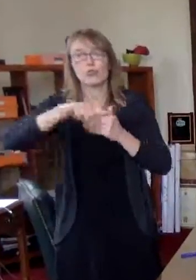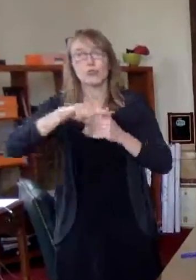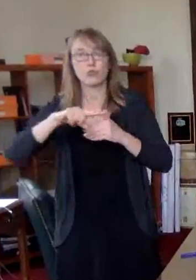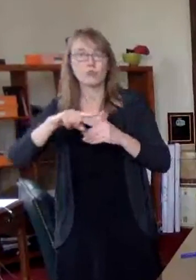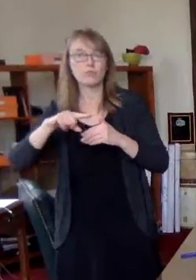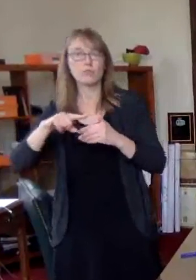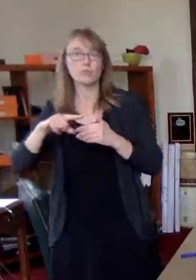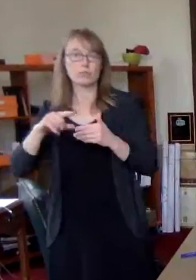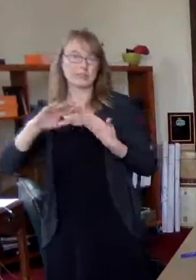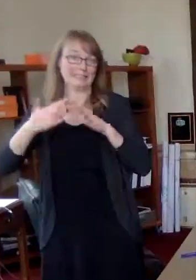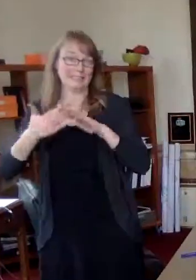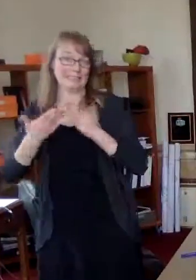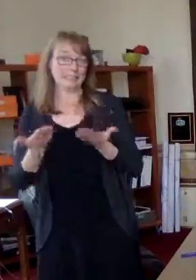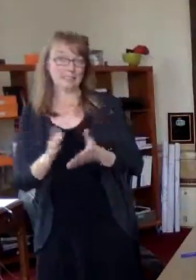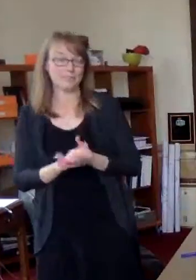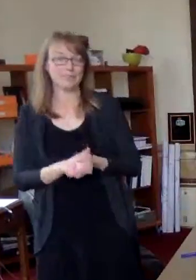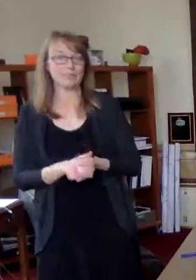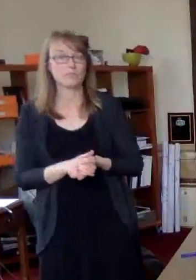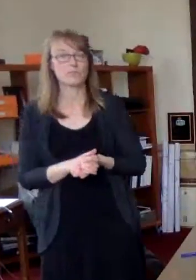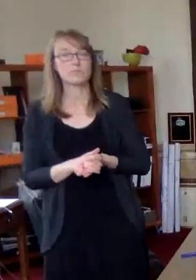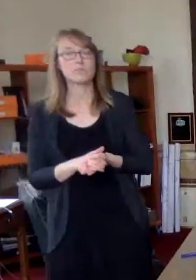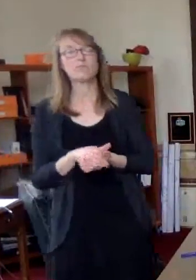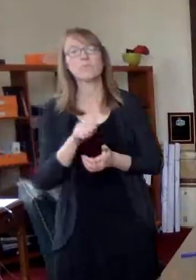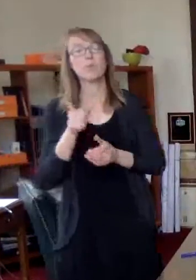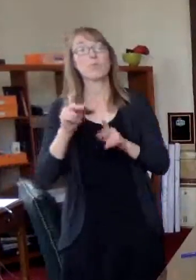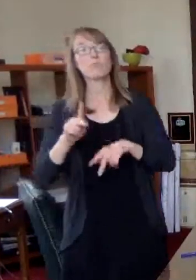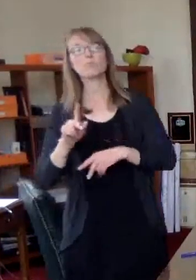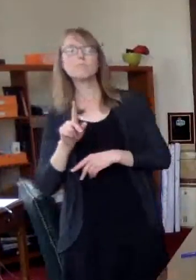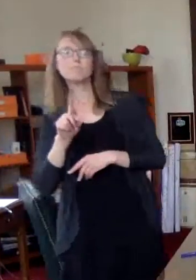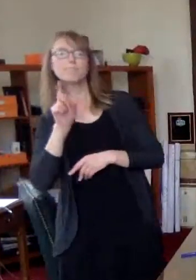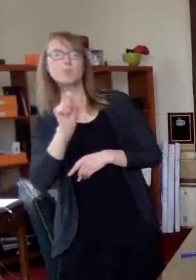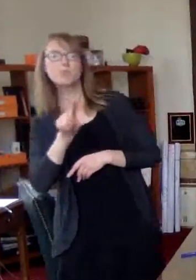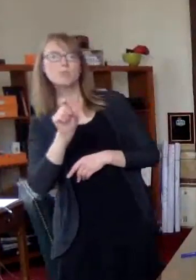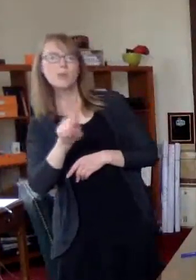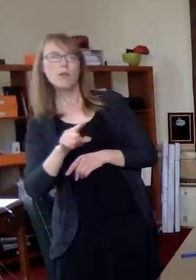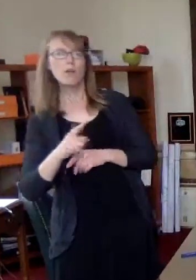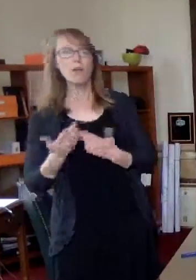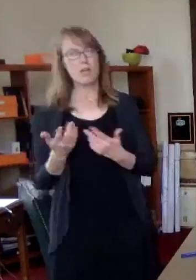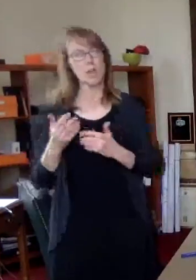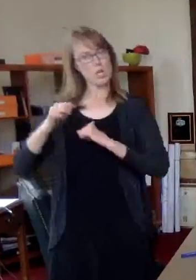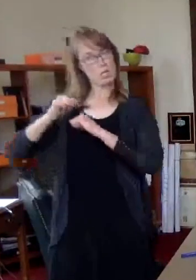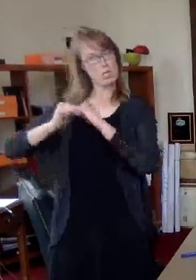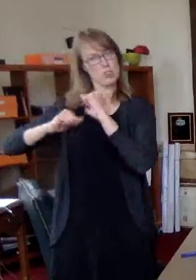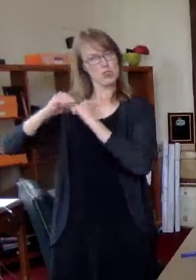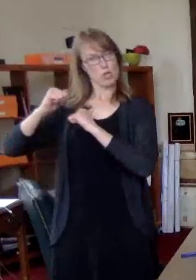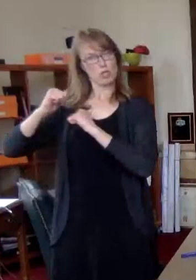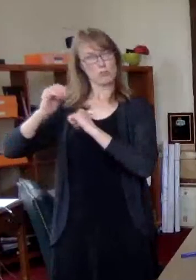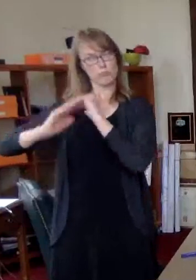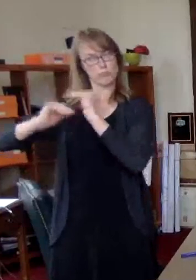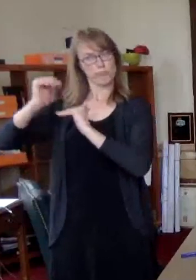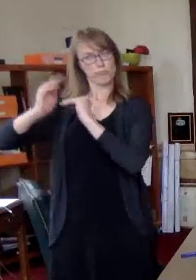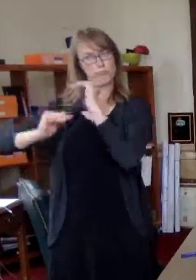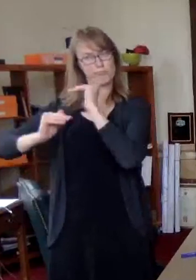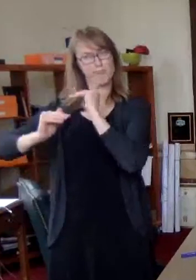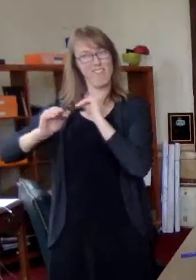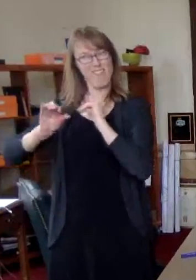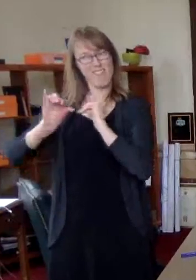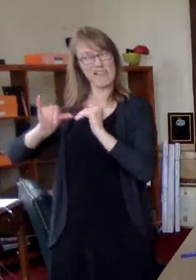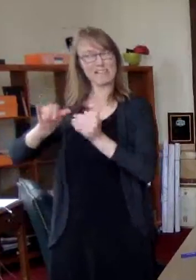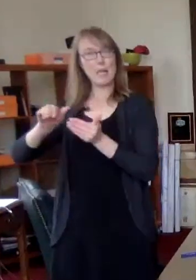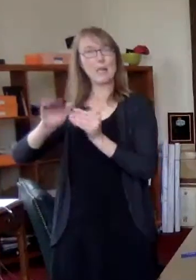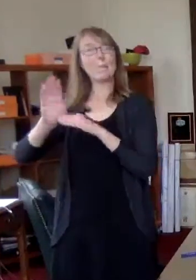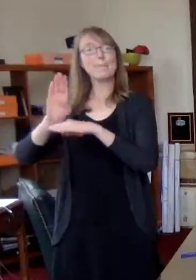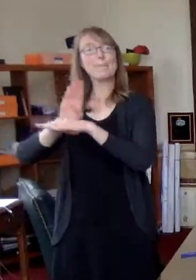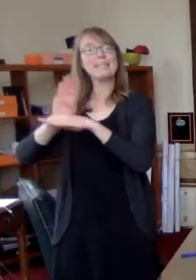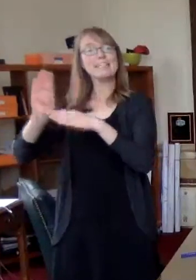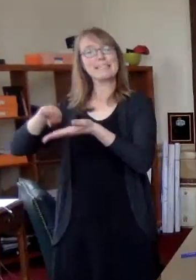running. So a couple of questions about construction as an exempt business under